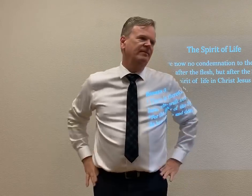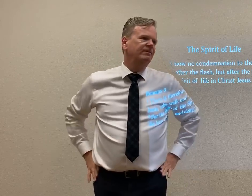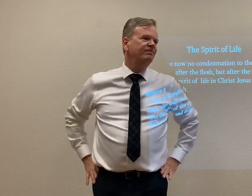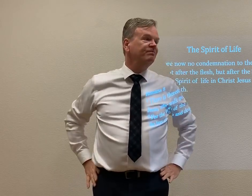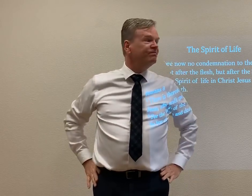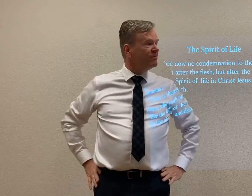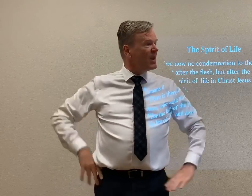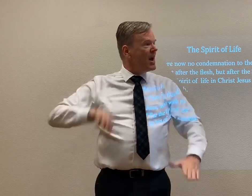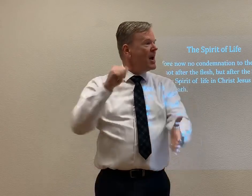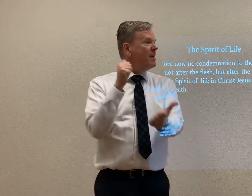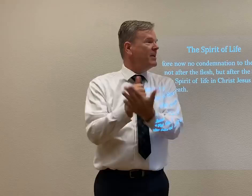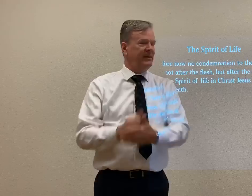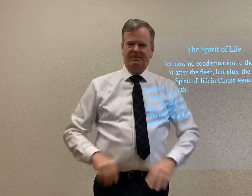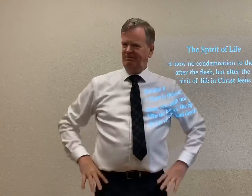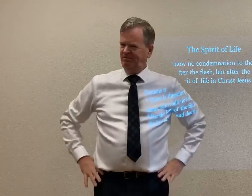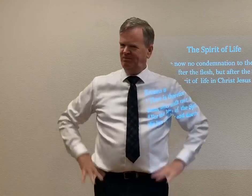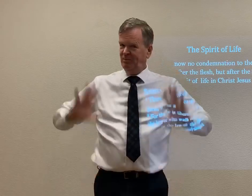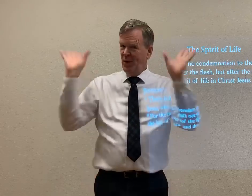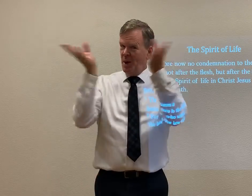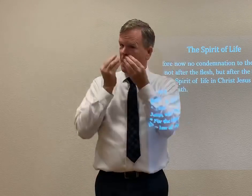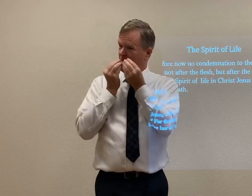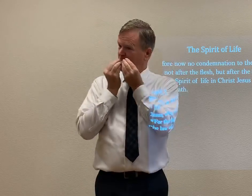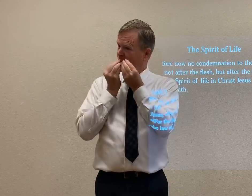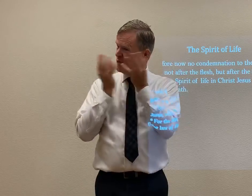you've received the infilling of the Holy Ghost. Amen? It's